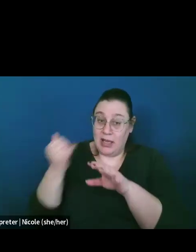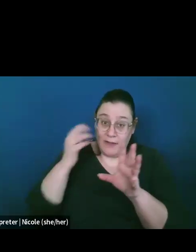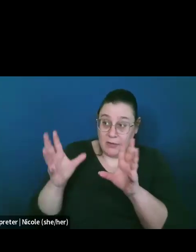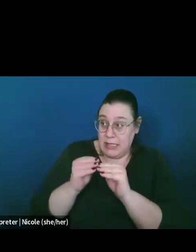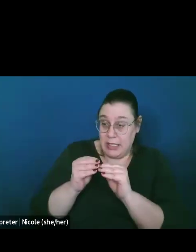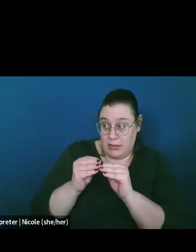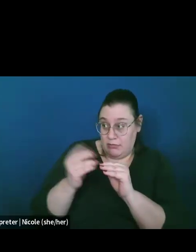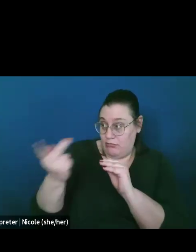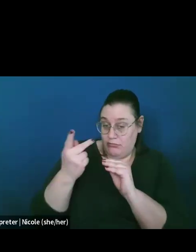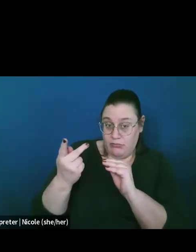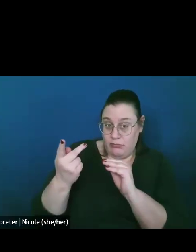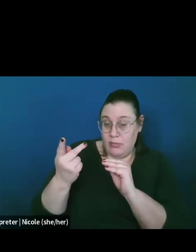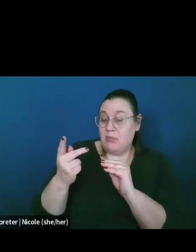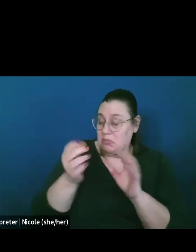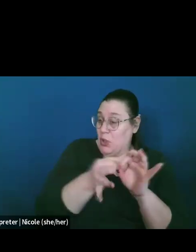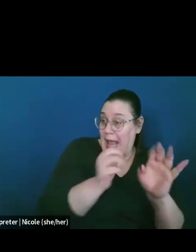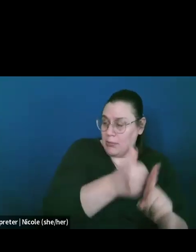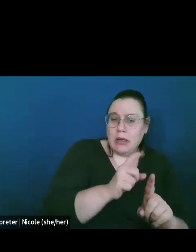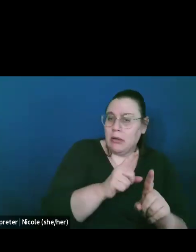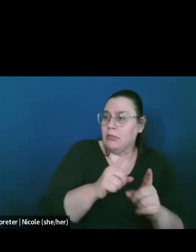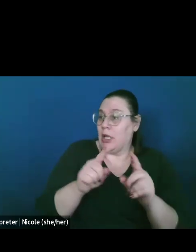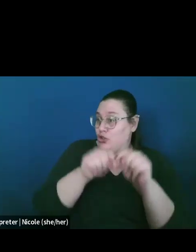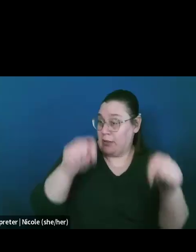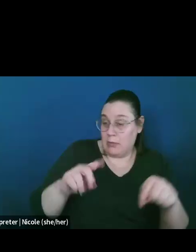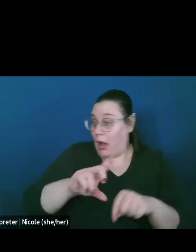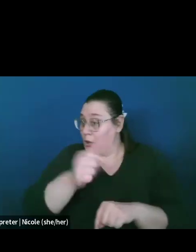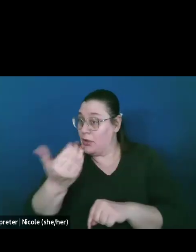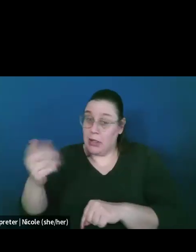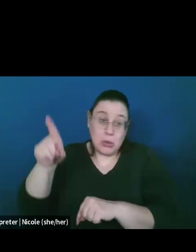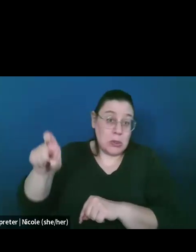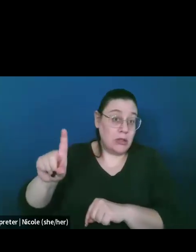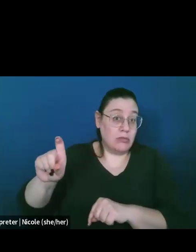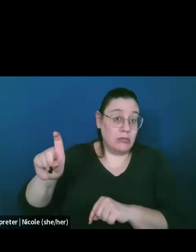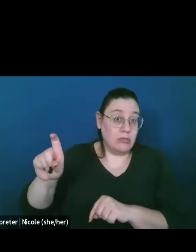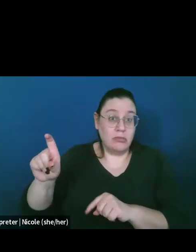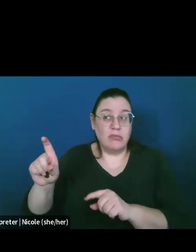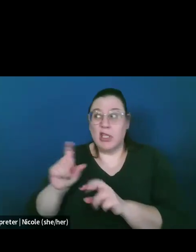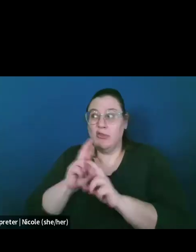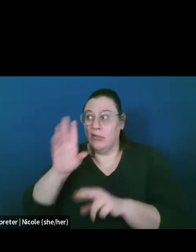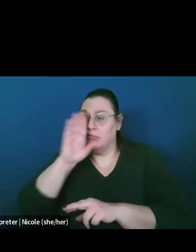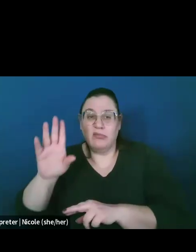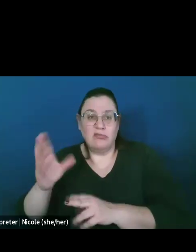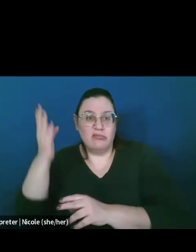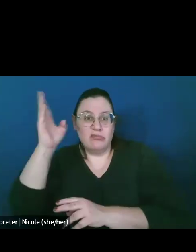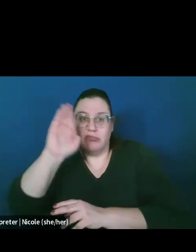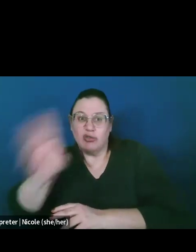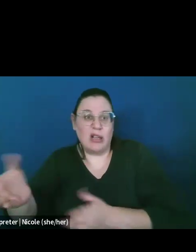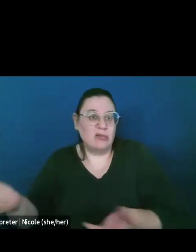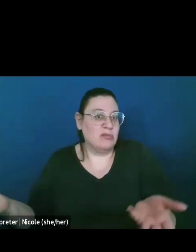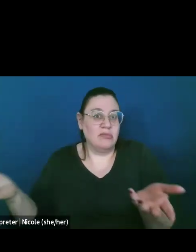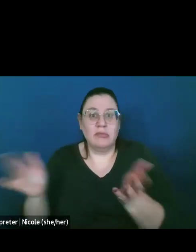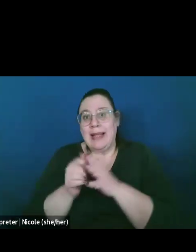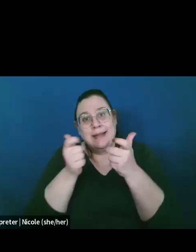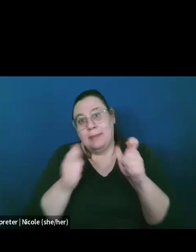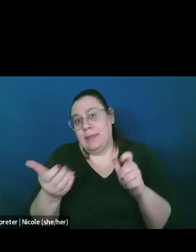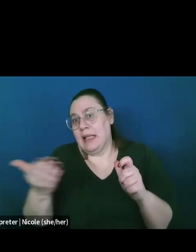anything outside of captioning or transcripts that you might need, and just being very upfront about it. I think that's just the biggest thing